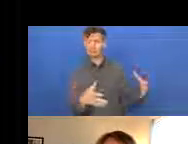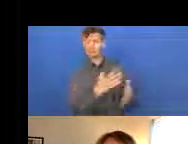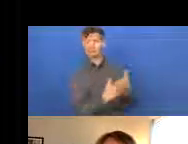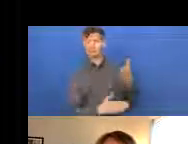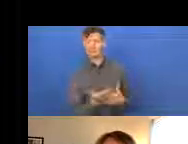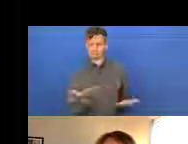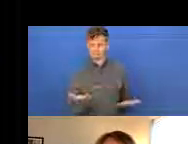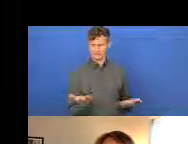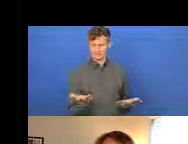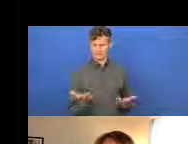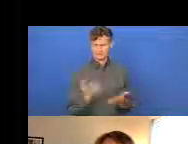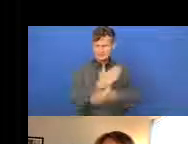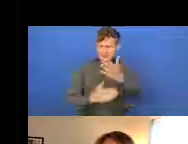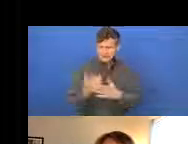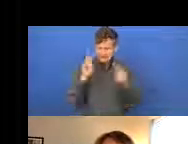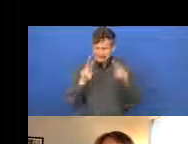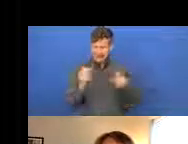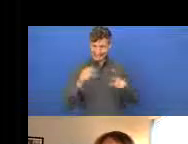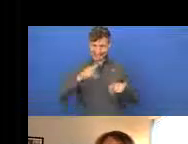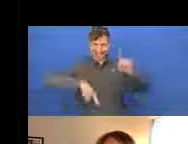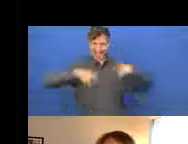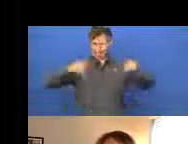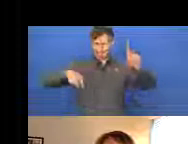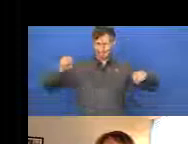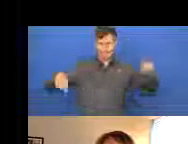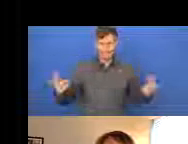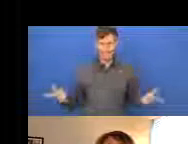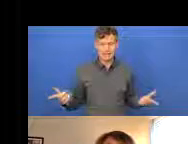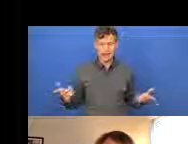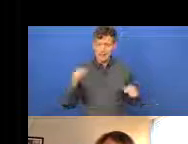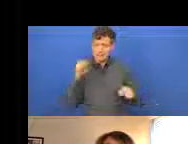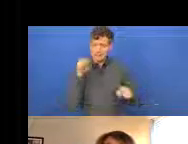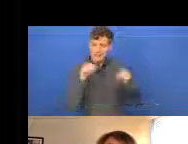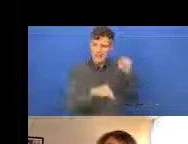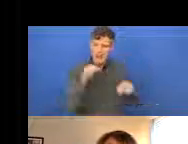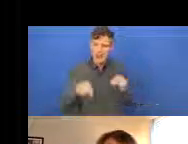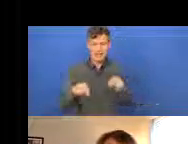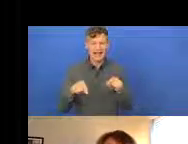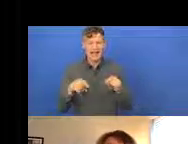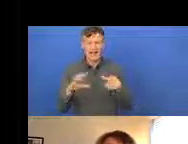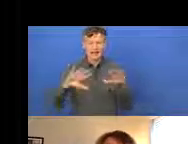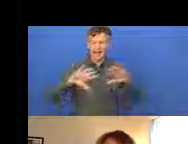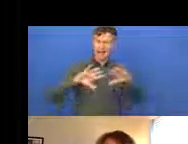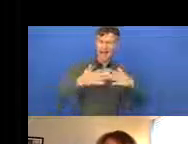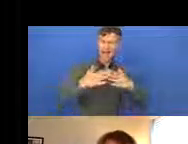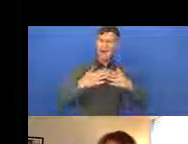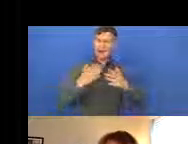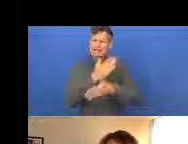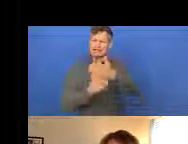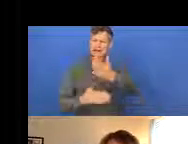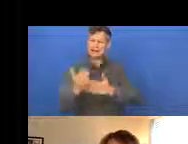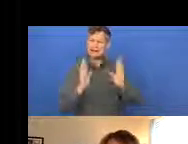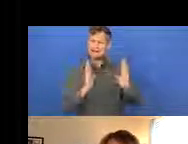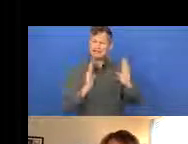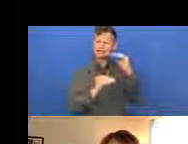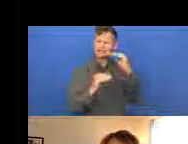regarding prevalence show differences that depend in part on how disability is being defined in any given study and which students with disabilities